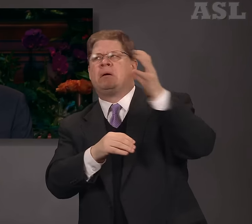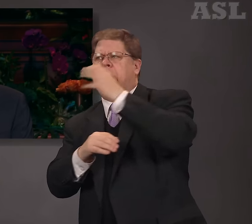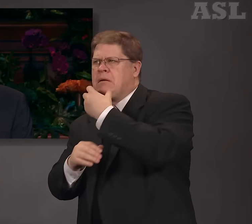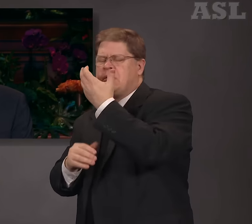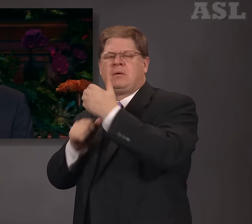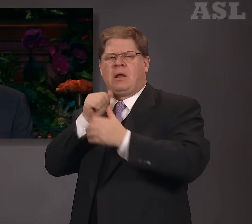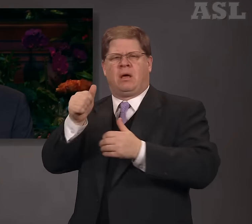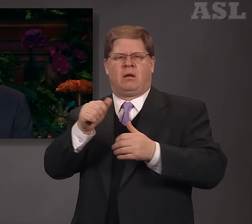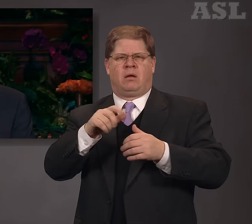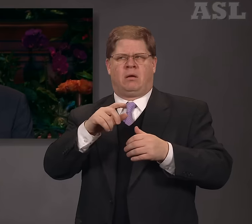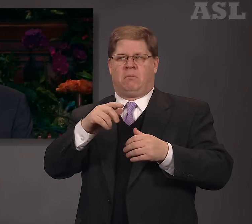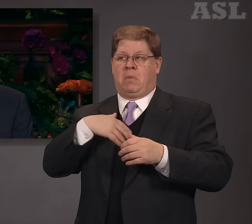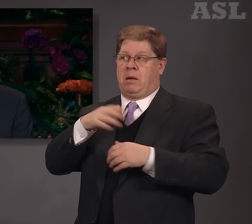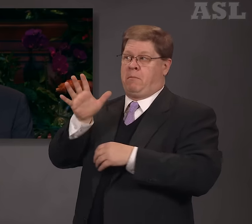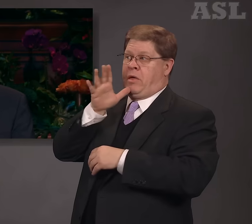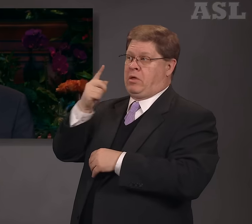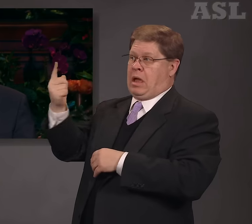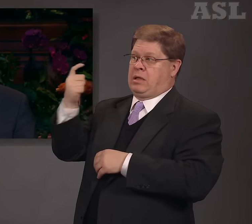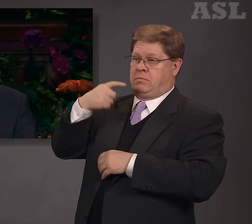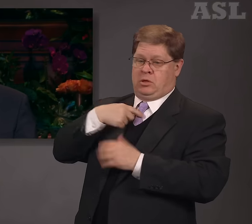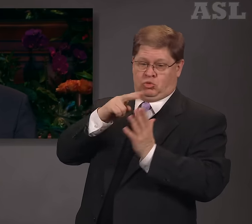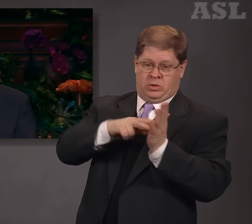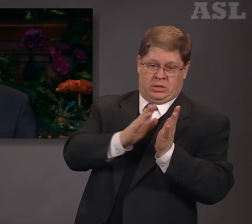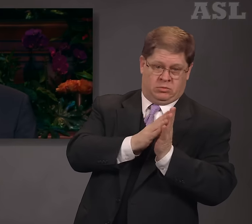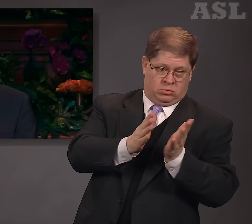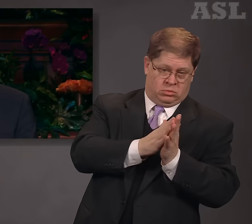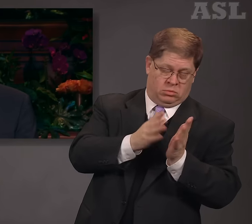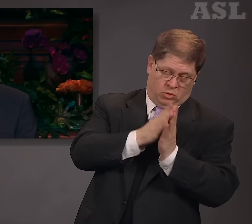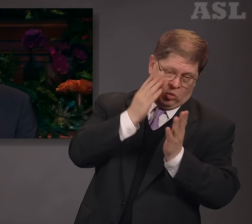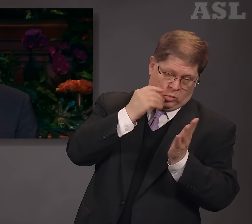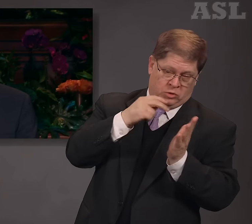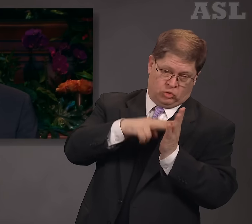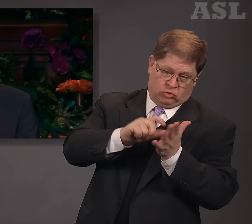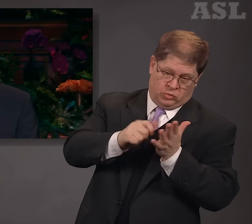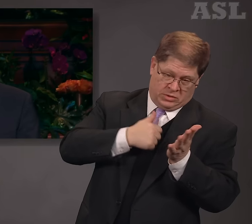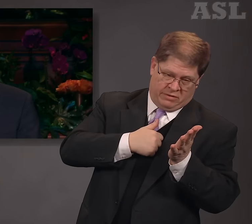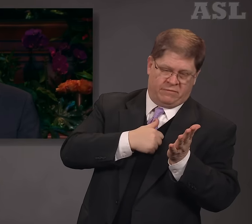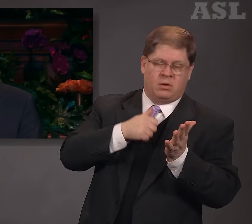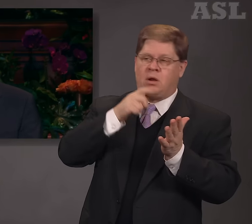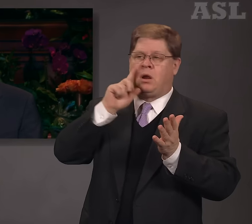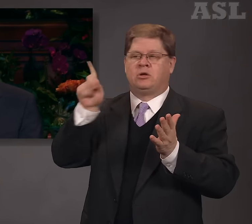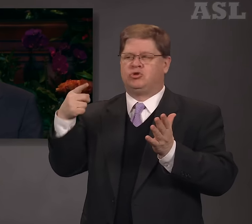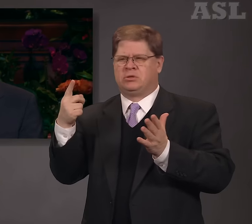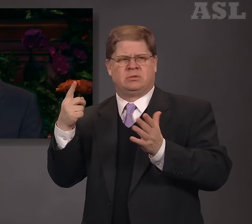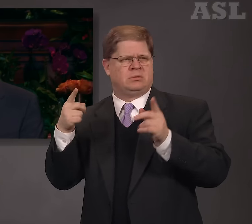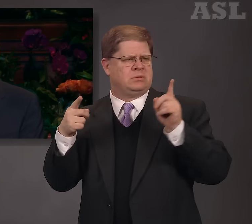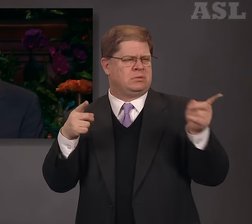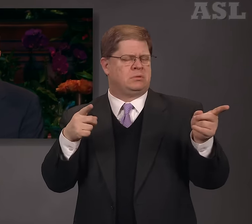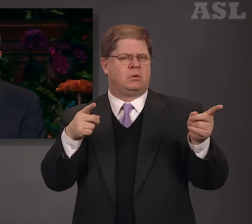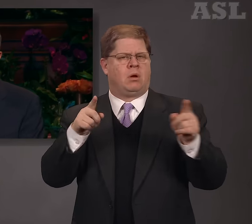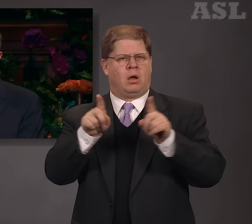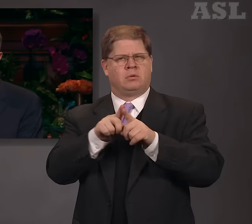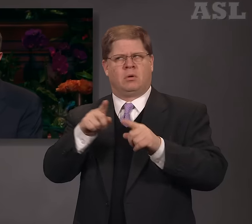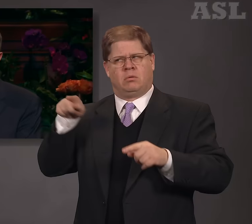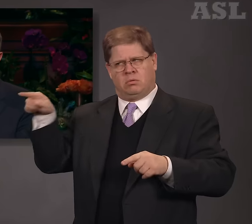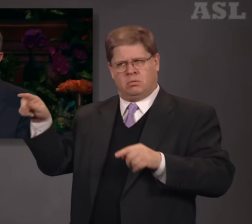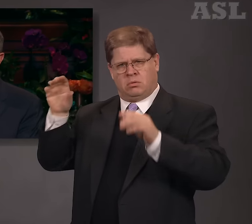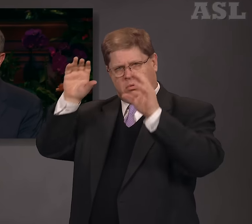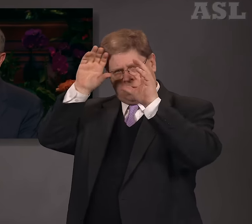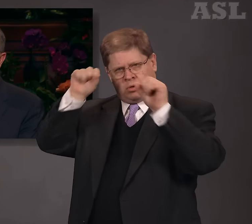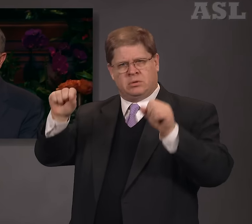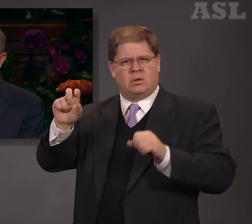an invitation from my mother for me to read and pray about the Book of Mormon. It is also an invitation from our